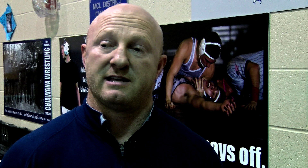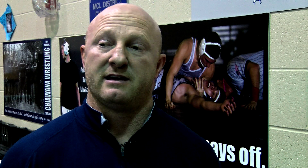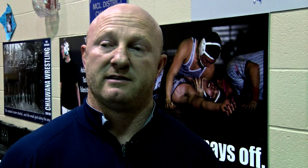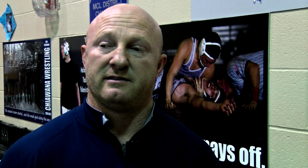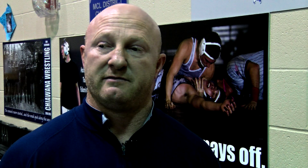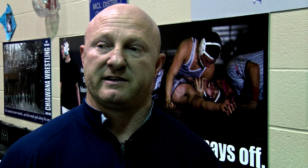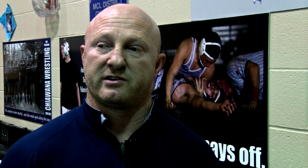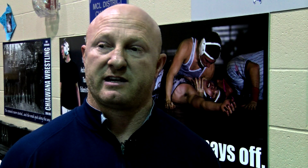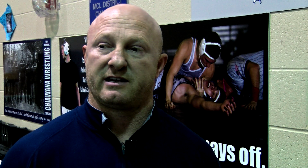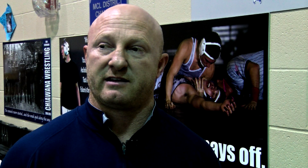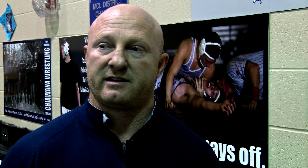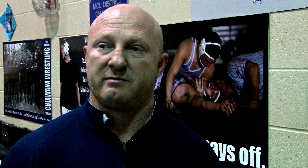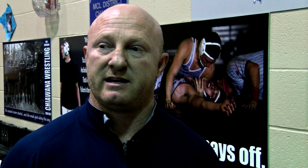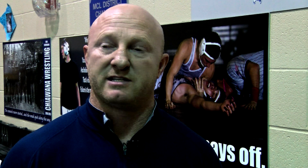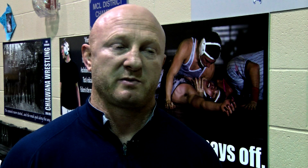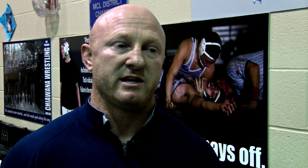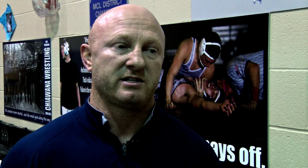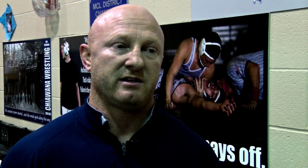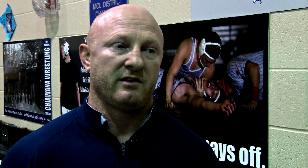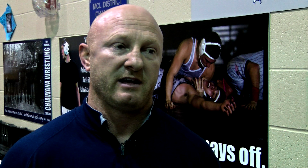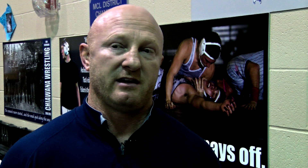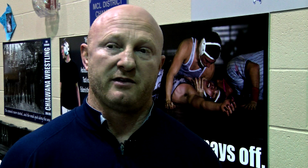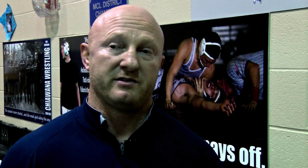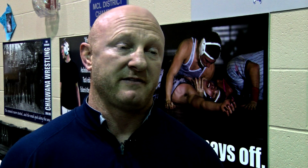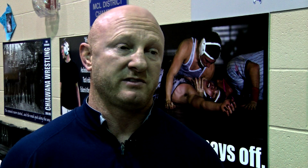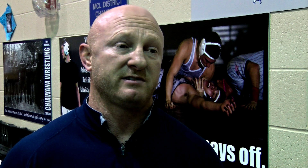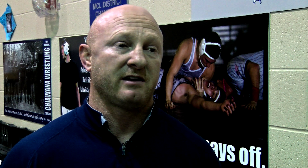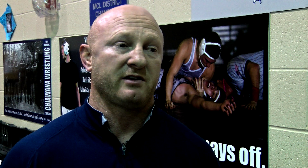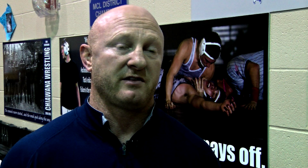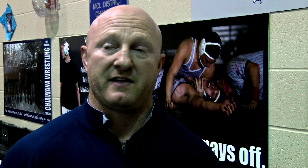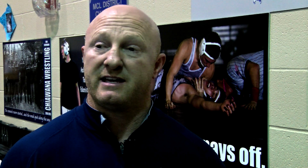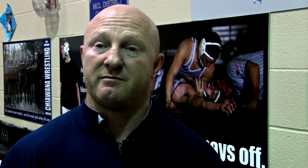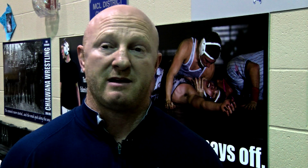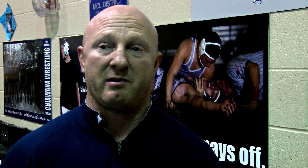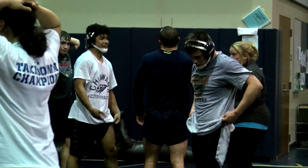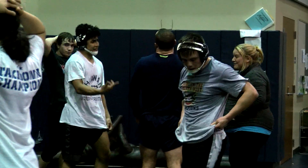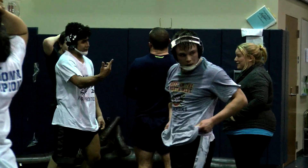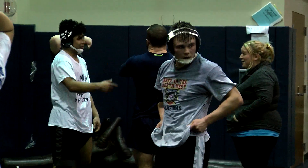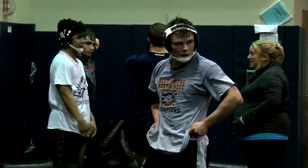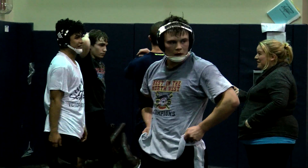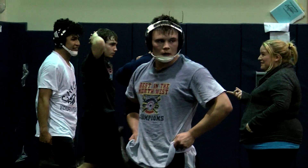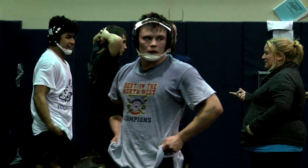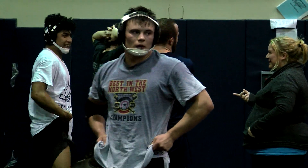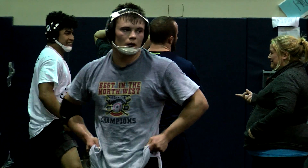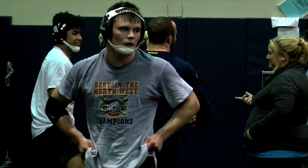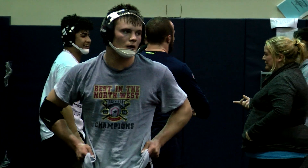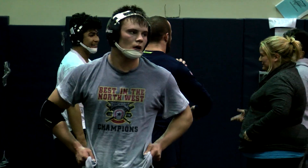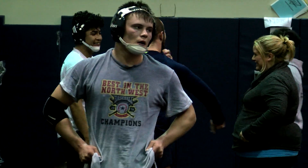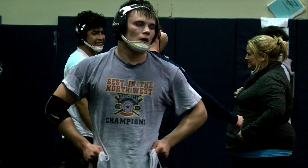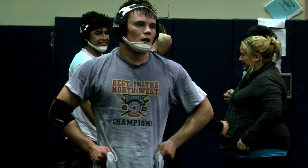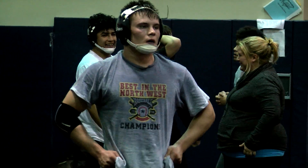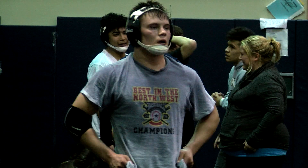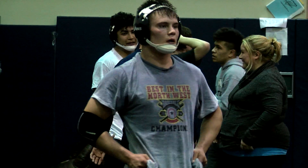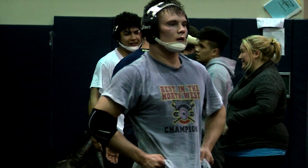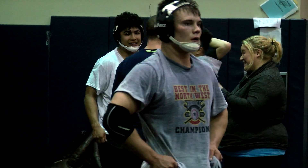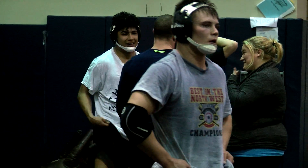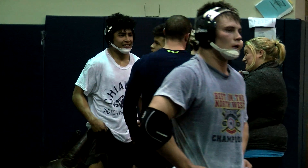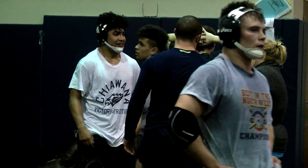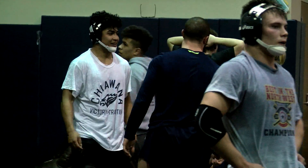that Victor can be an inspiration to all the other deaf students out there, that they can be a part of school activities and school sports. Meeting new people and